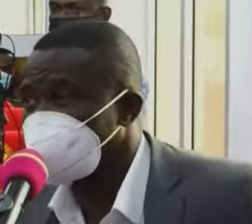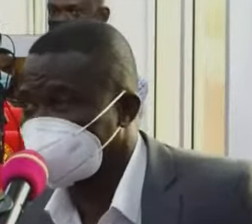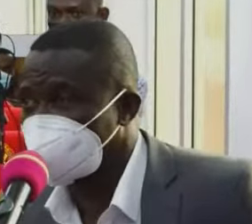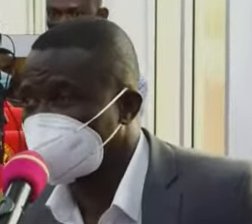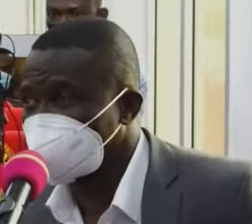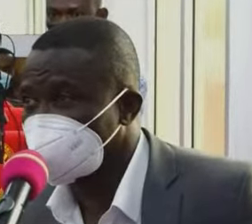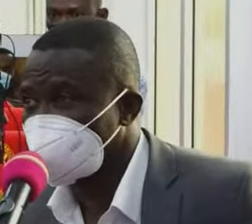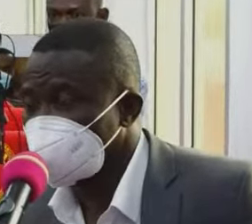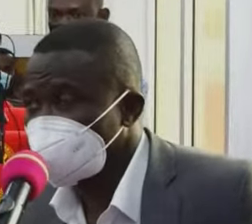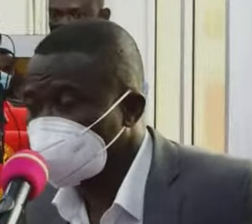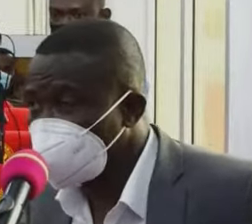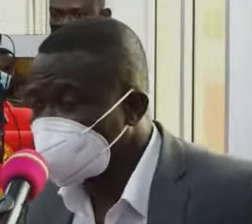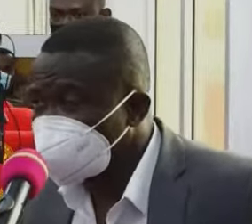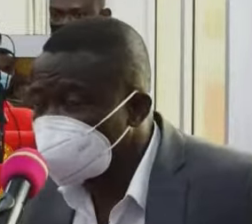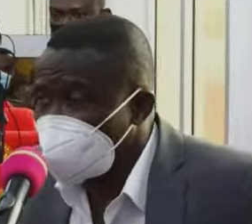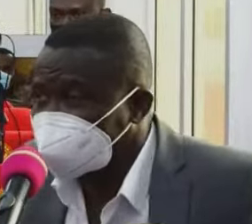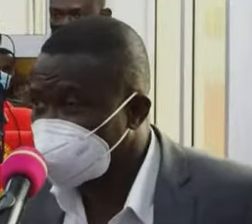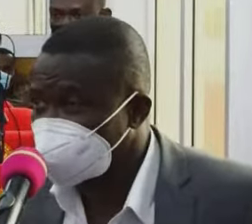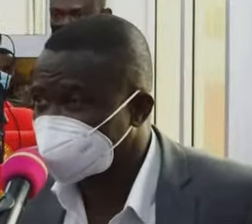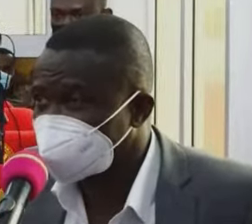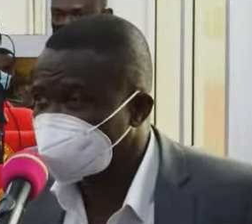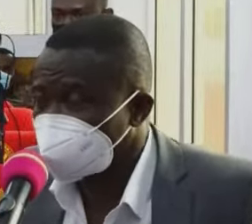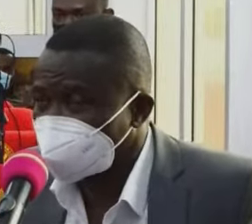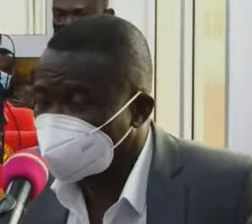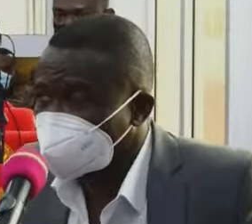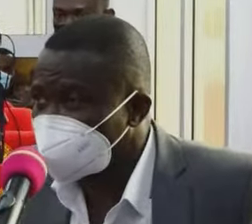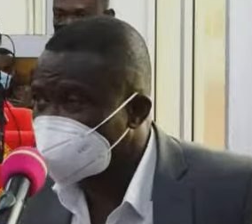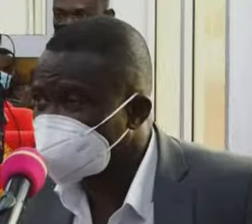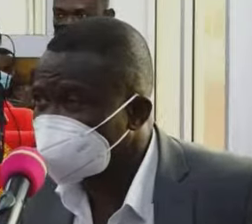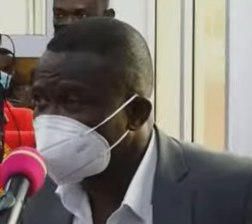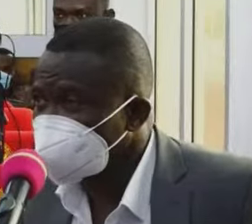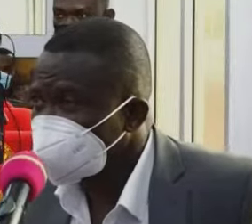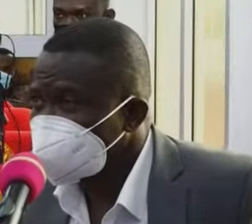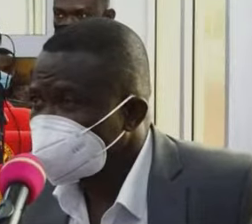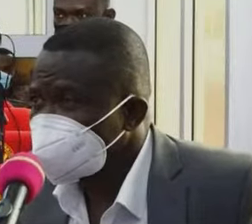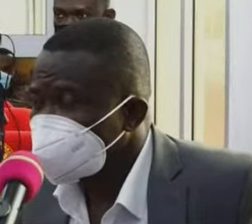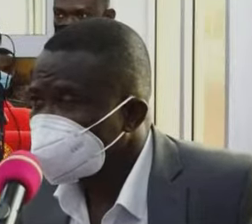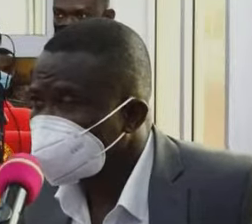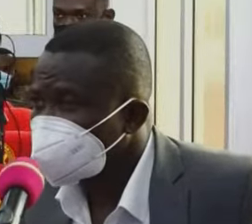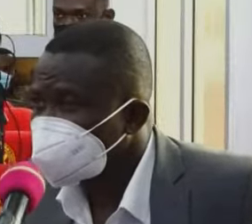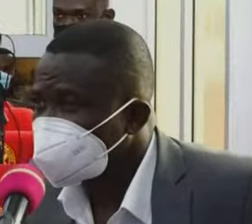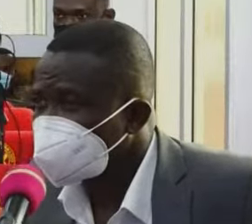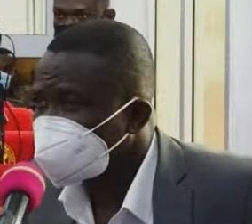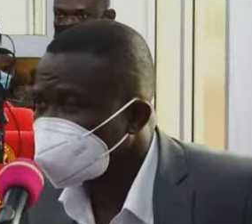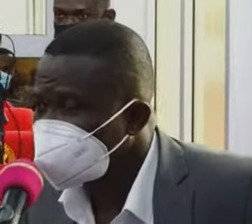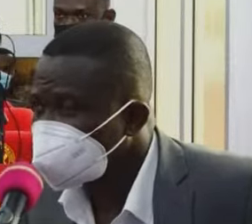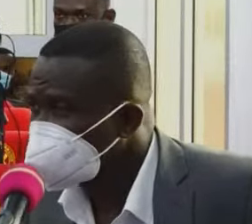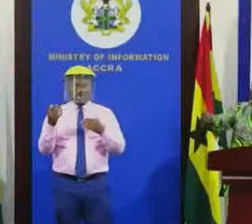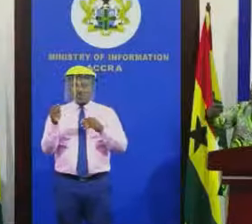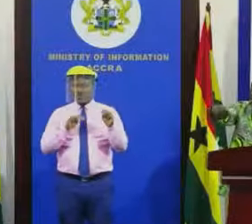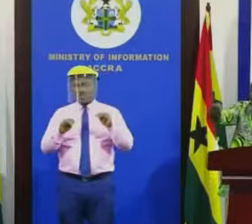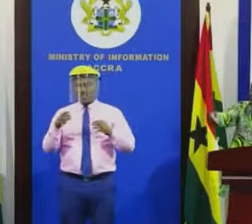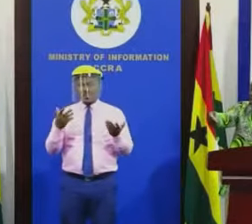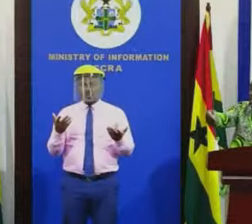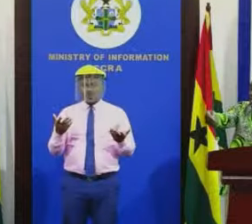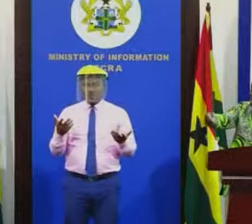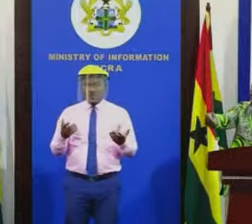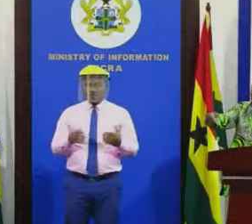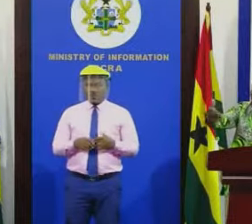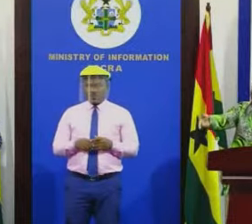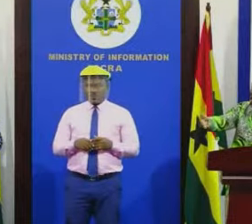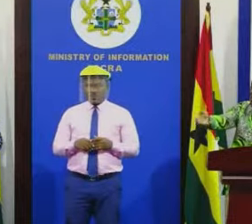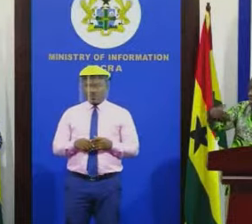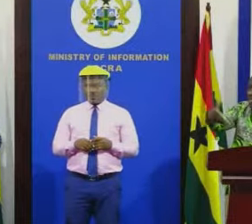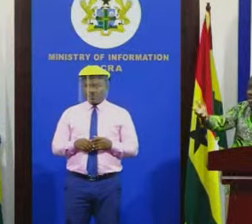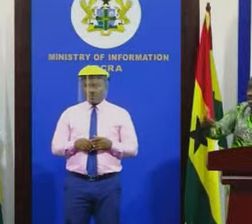criminal investigation. So the two are separated. So that even if it's a civil matter, let's say, I mean, it is up to the party that